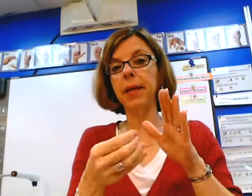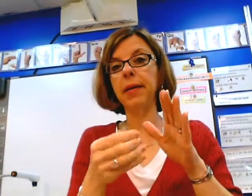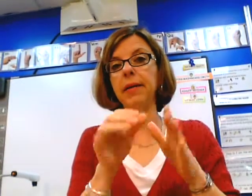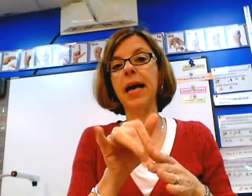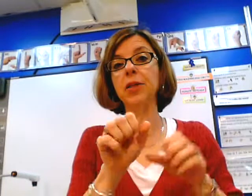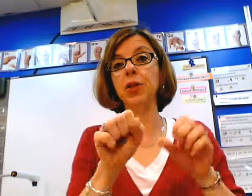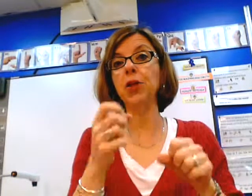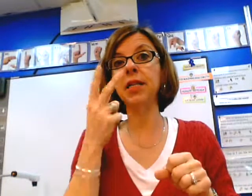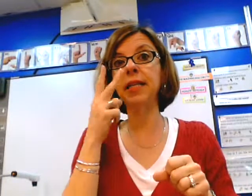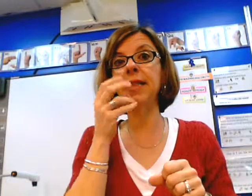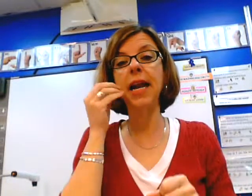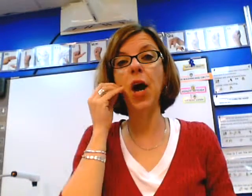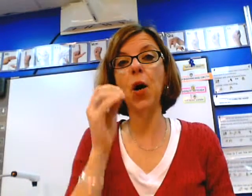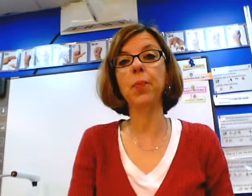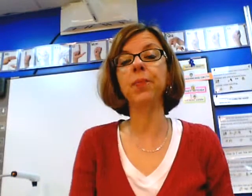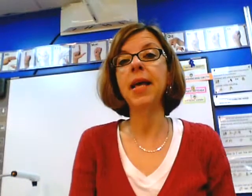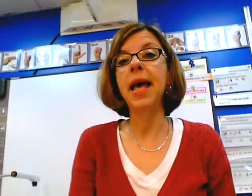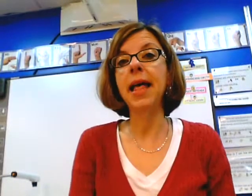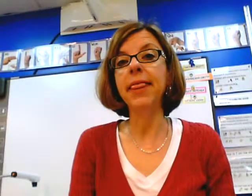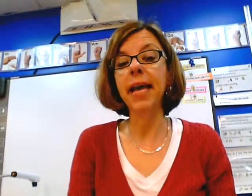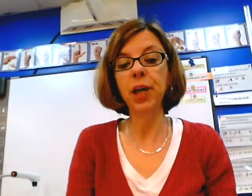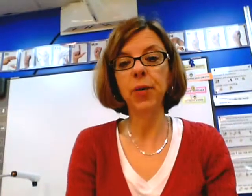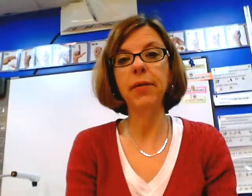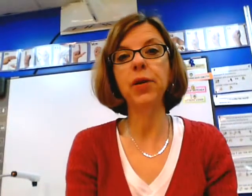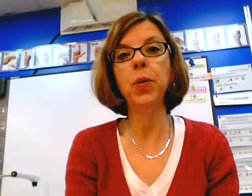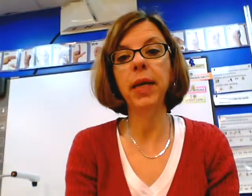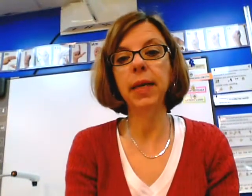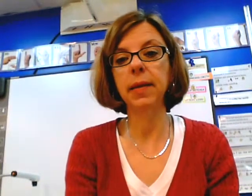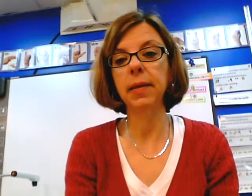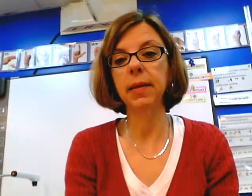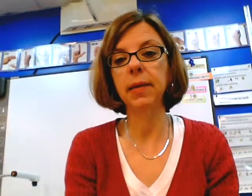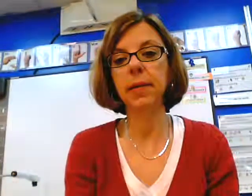DVD copy of that so you can see that at home. And thank you. Have a good week.